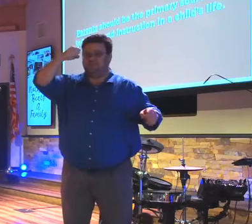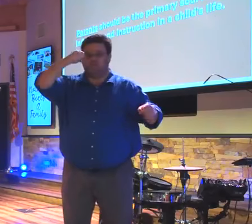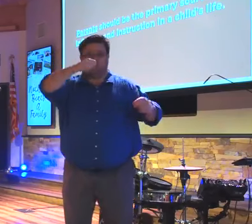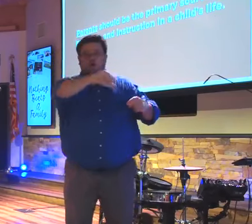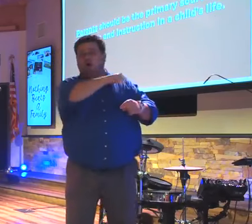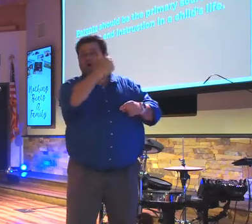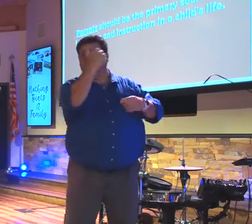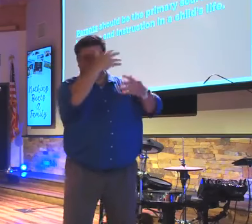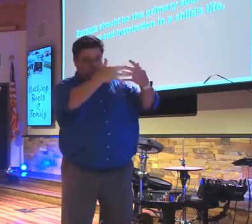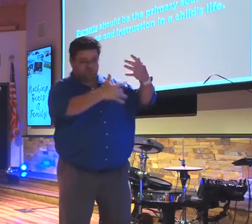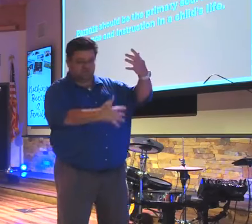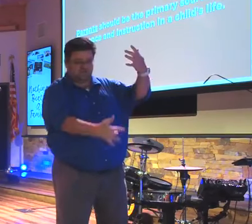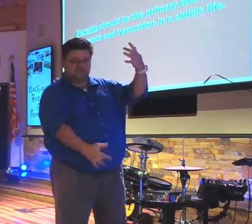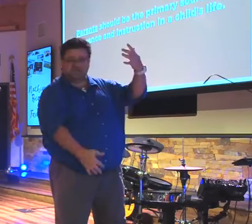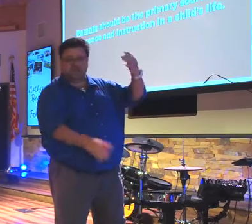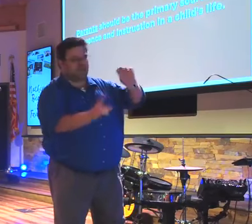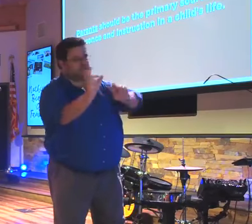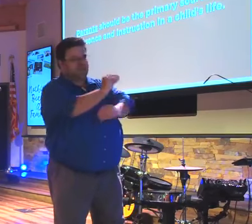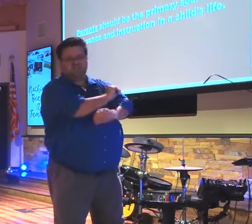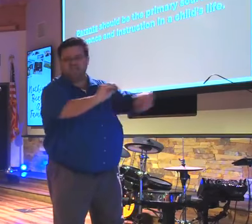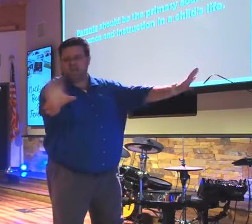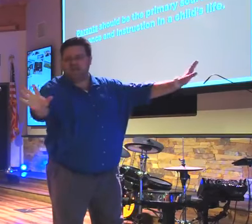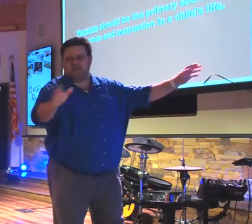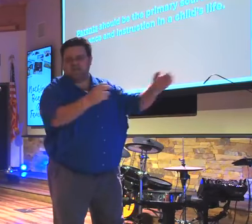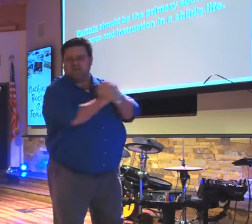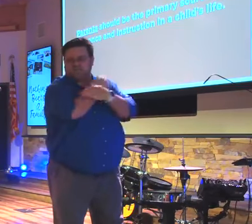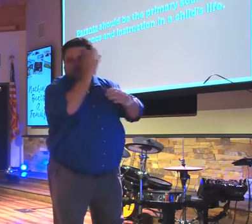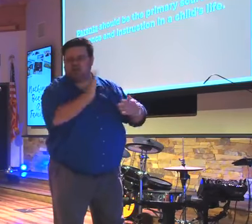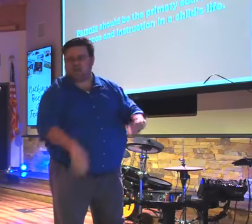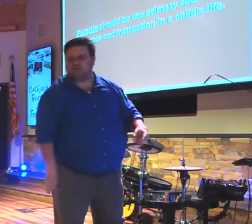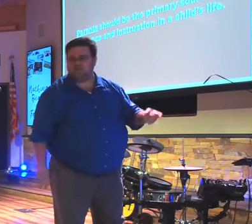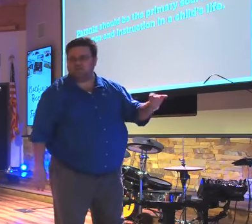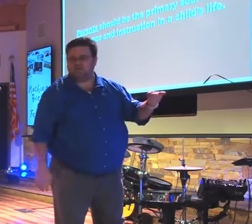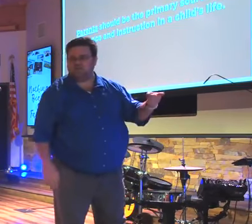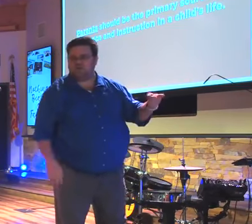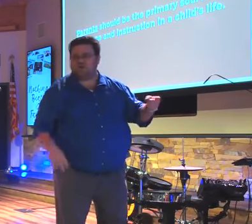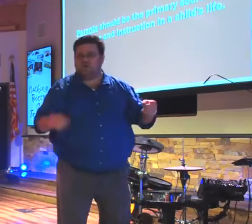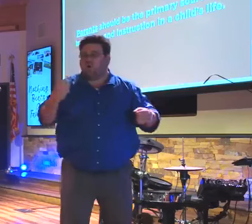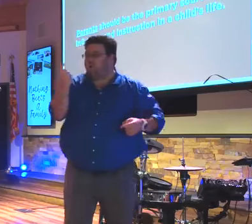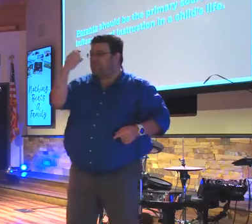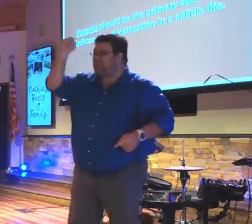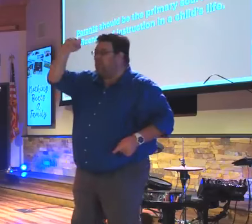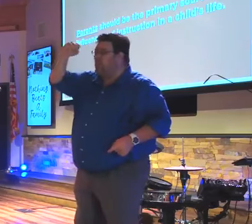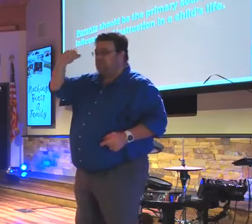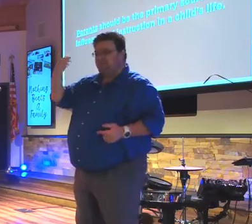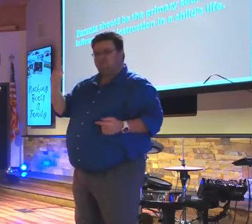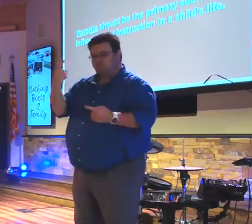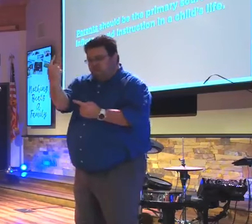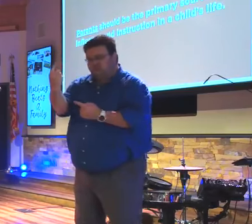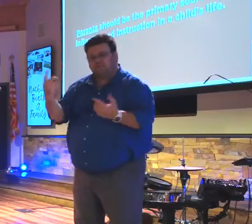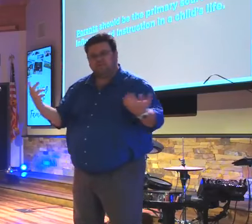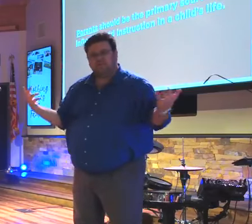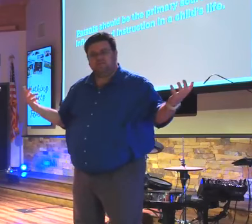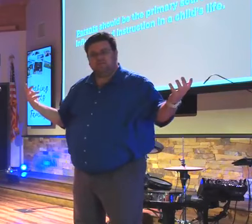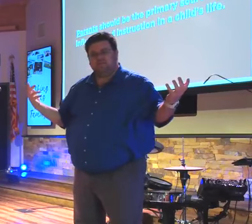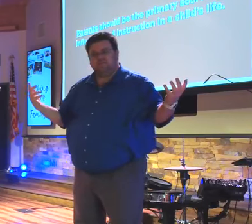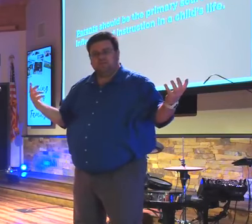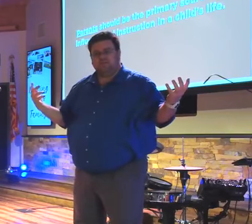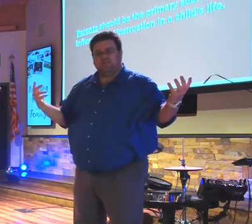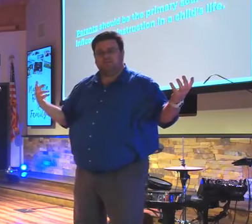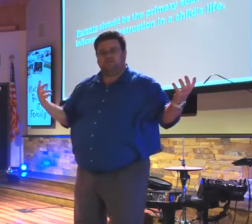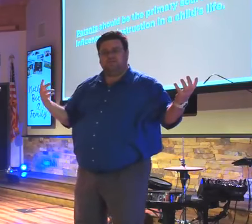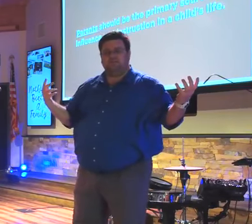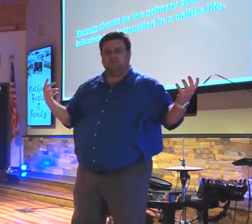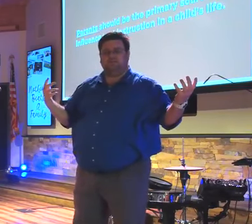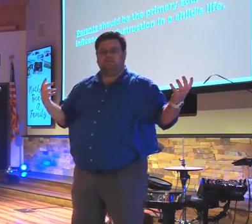kids loved God. You know, Samuel was a really godly man. The Bible really doesn't have one bad